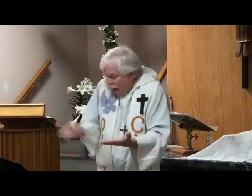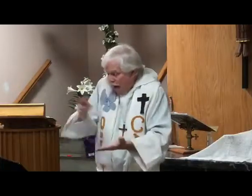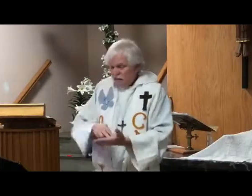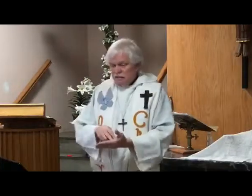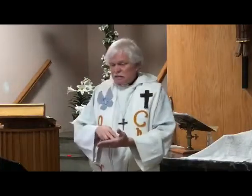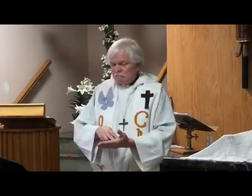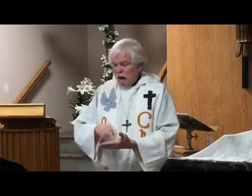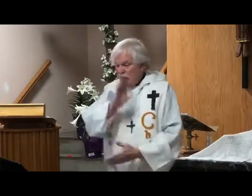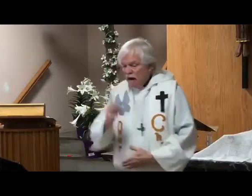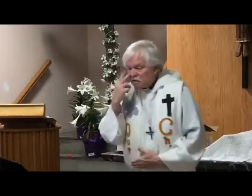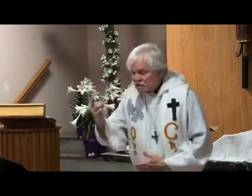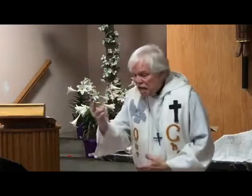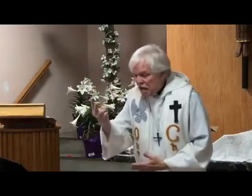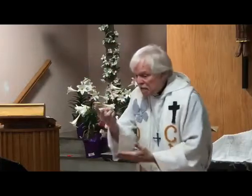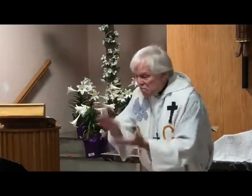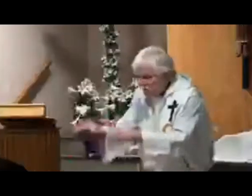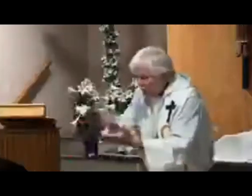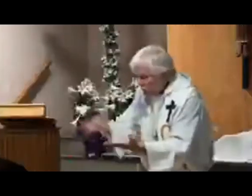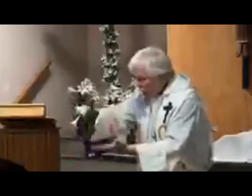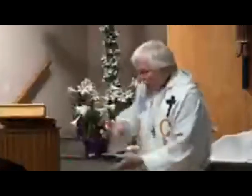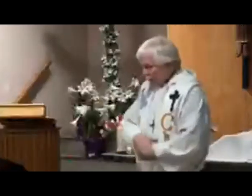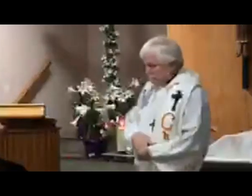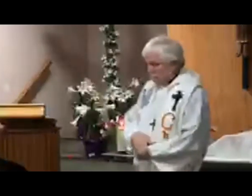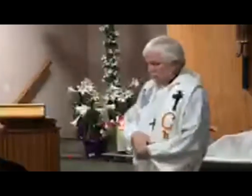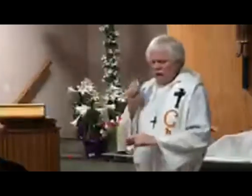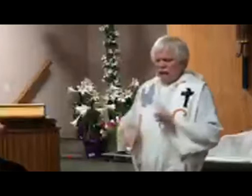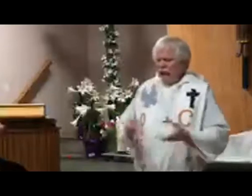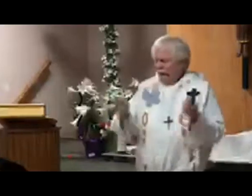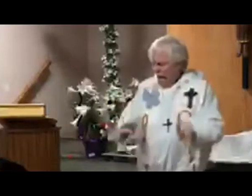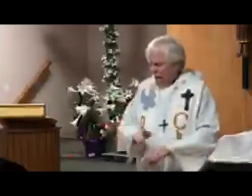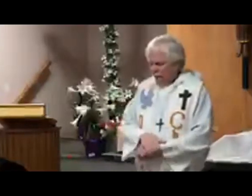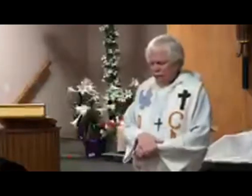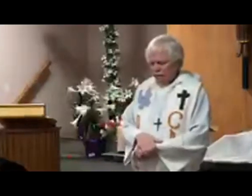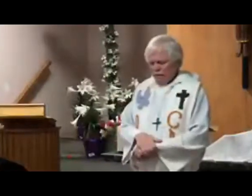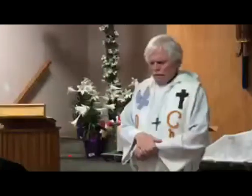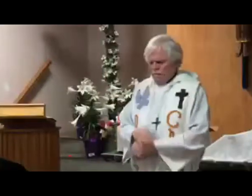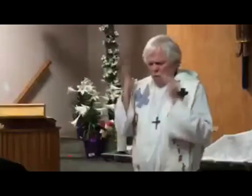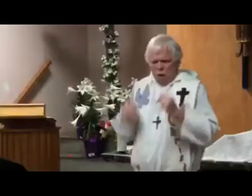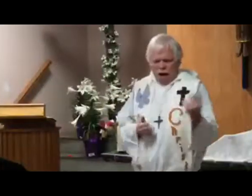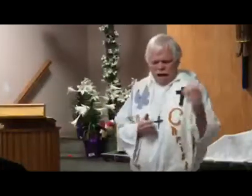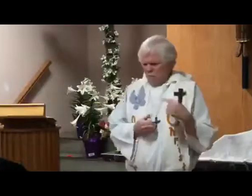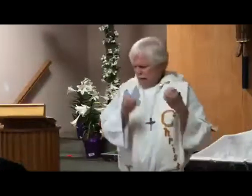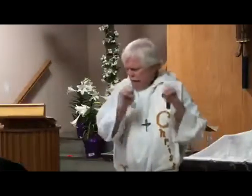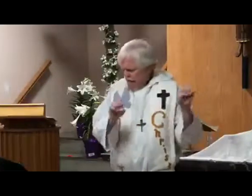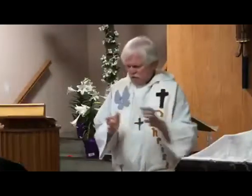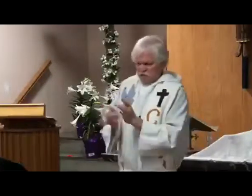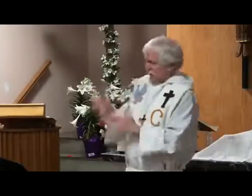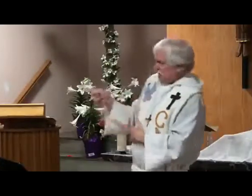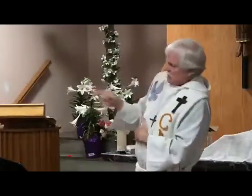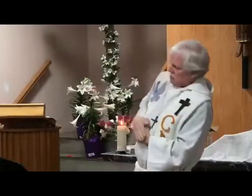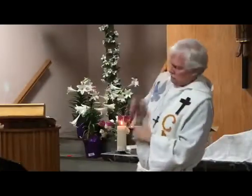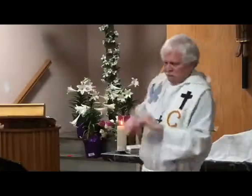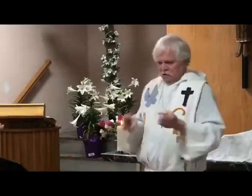never rise. I never see dead rise. It can't happen. Why come to